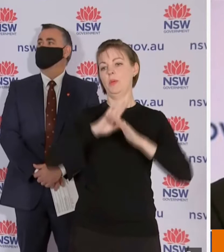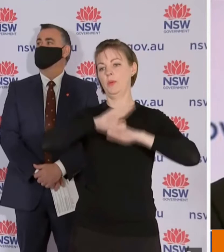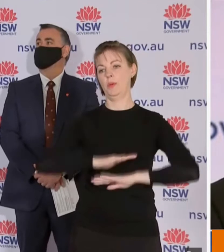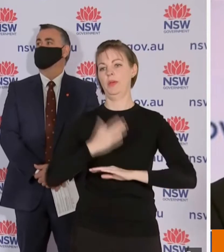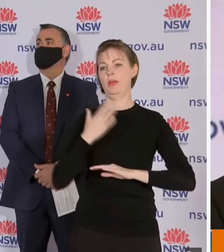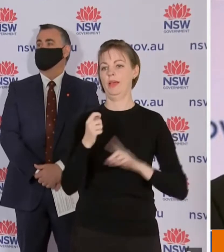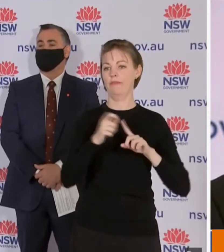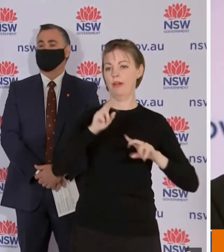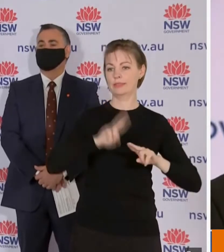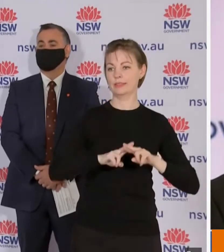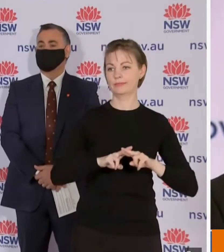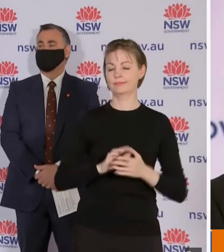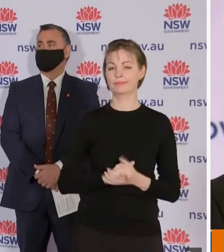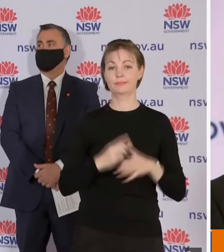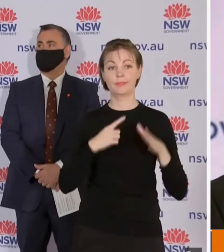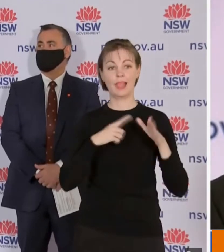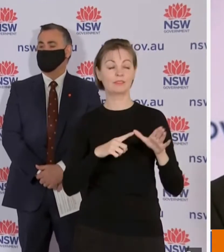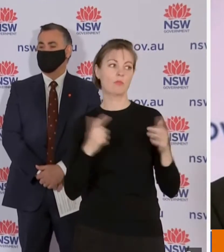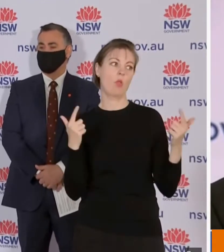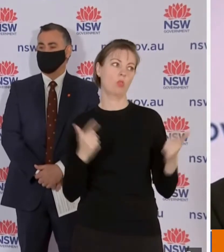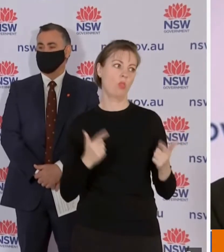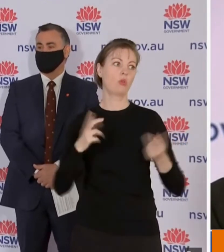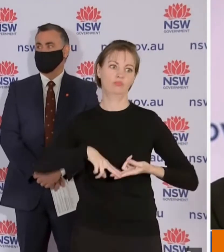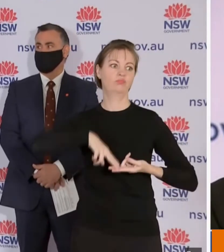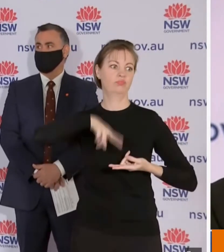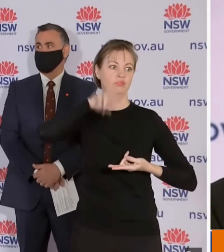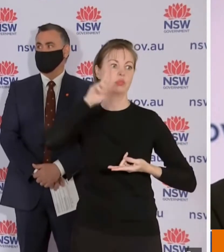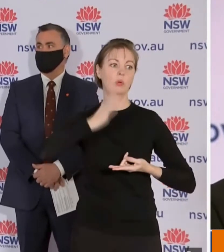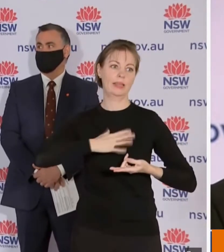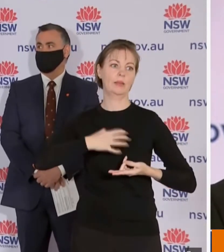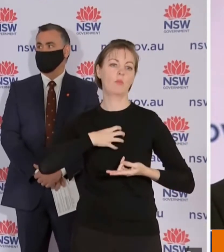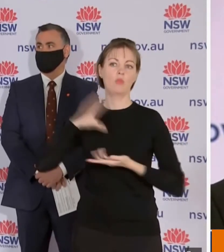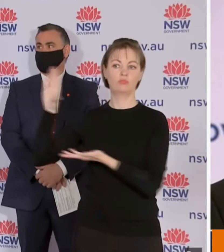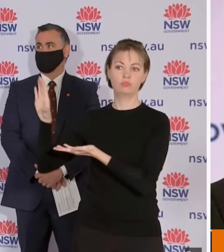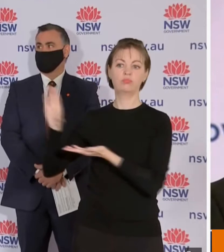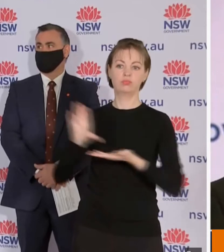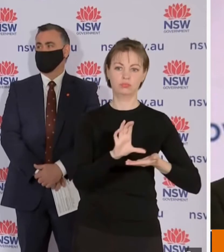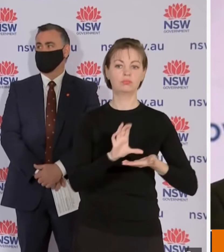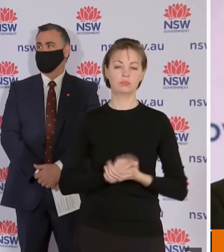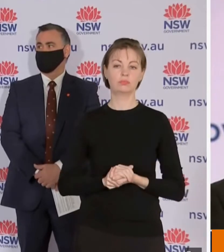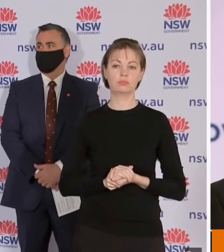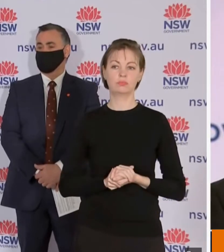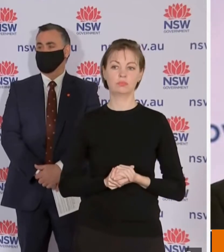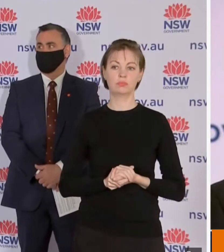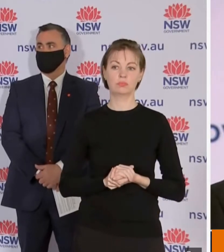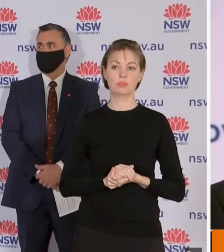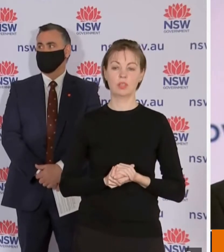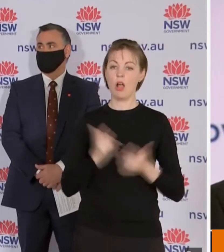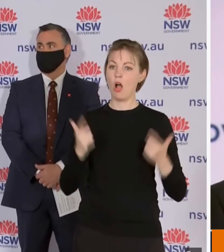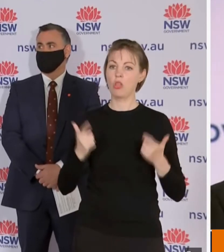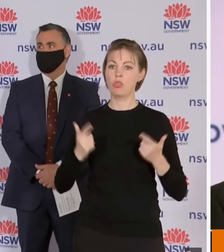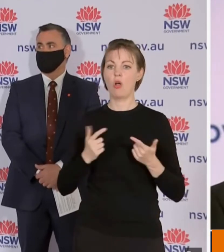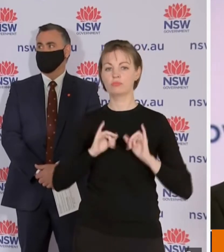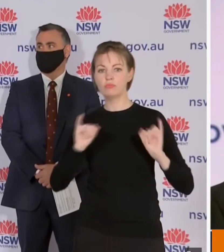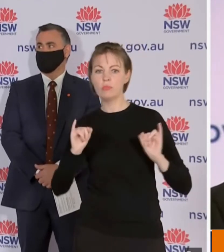mixed messaging that's gone on over the last 6 or 8 months on the vaccines, particularly AstraZeneca, has not been helpful